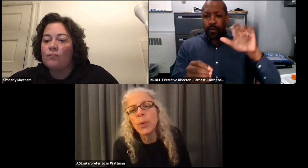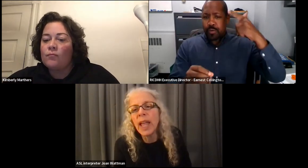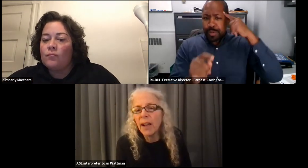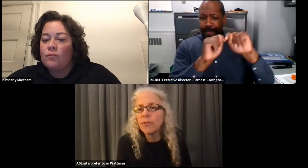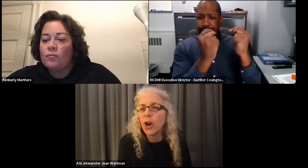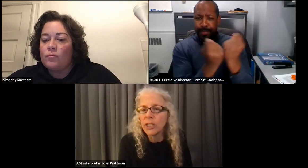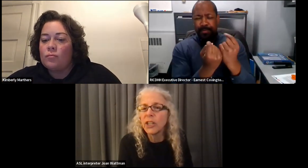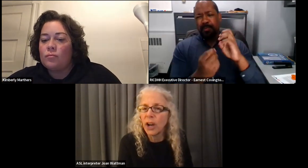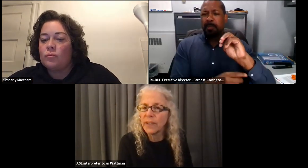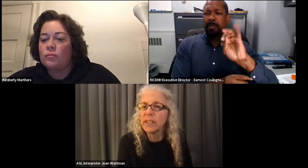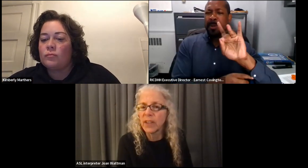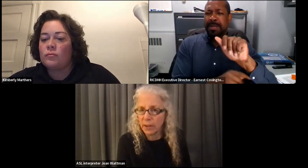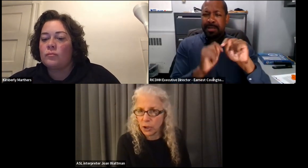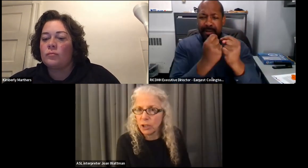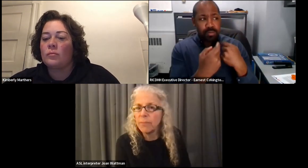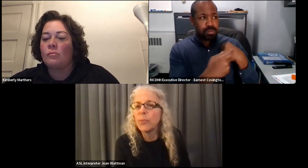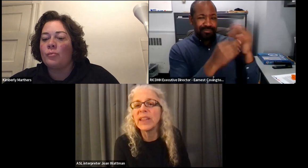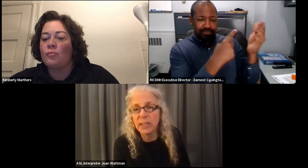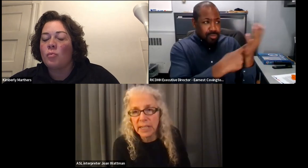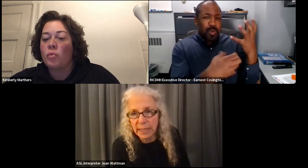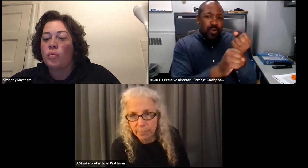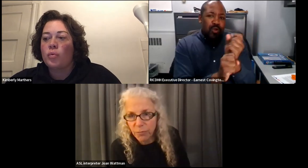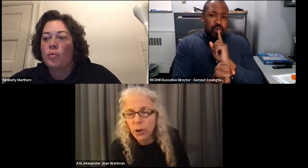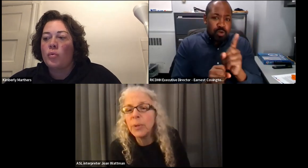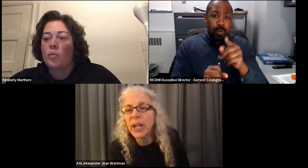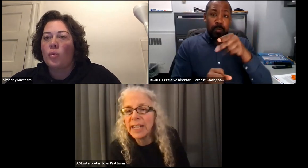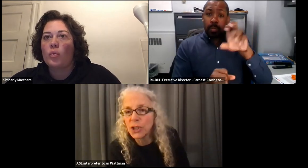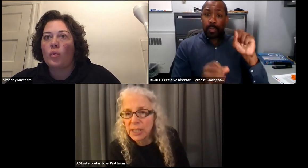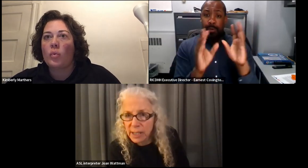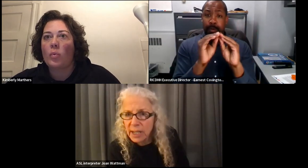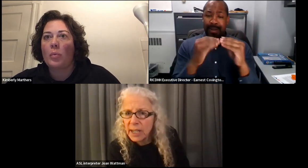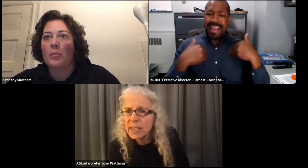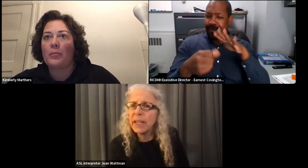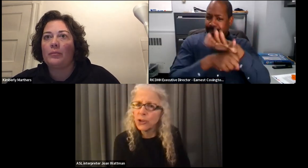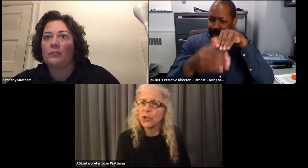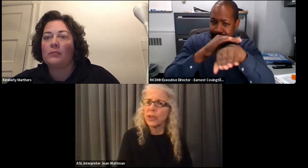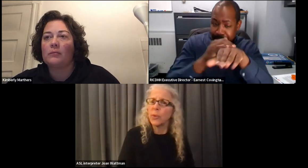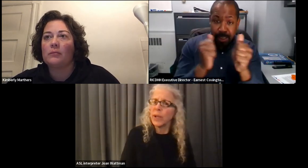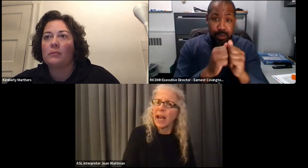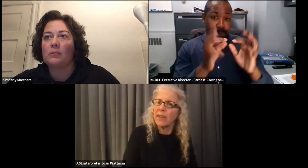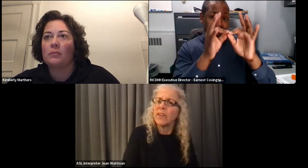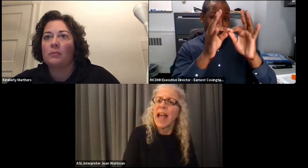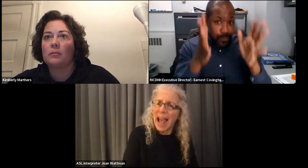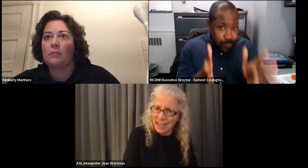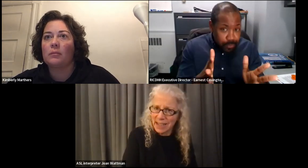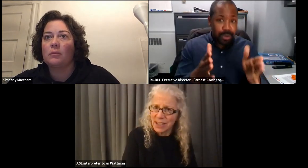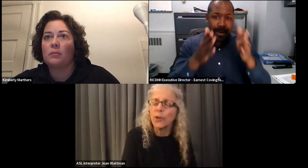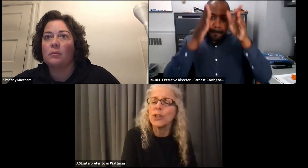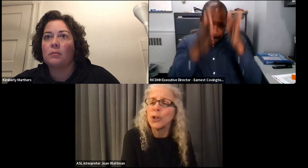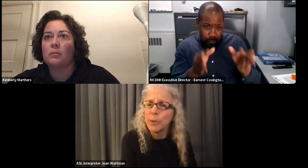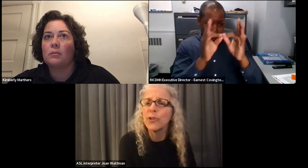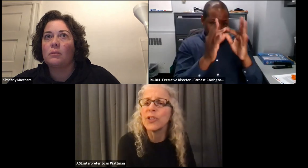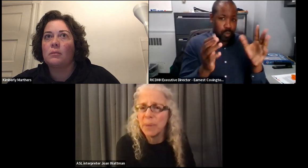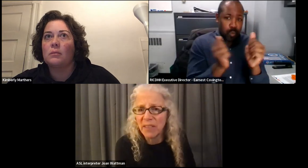conferences, we have talked to the office of the governor with their team for communications to make sure that we have access